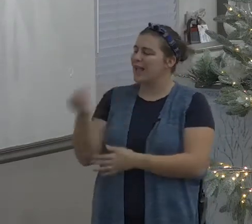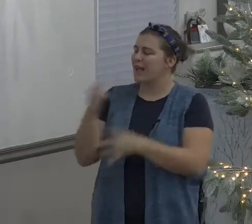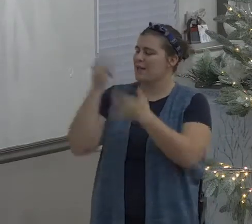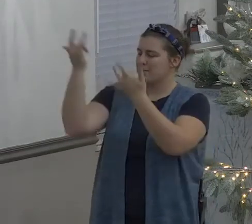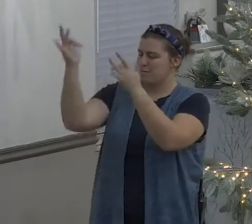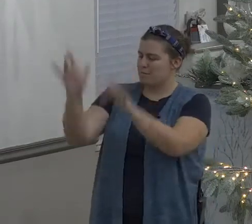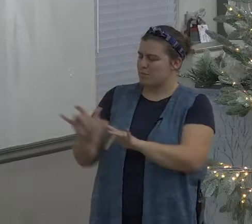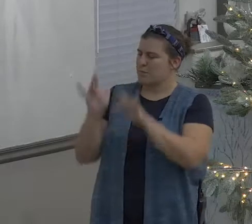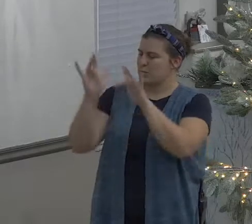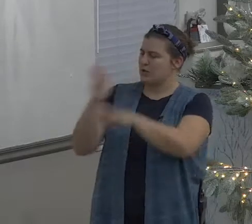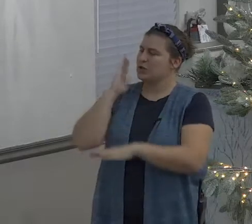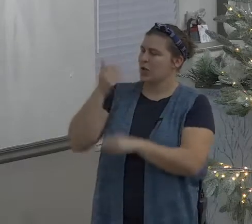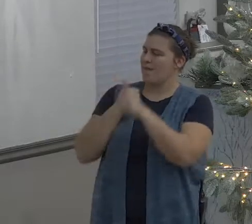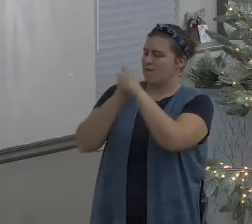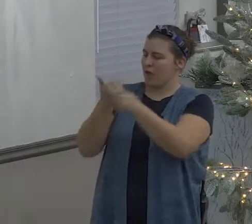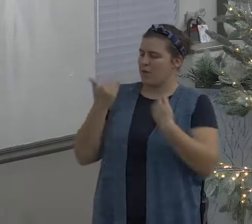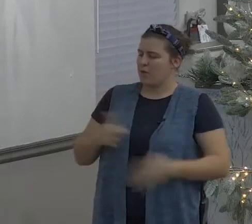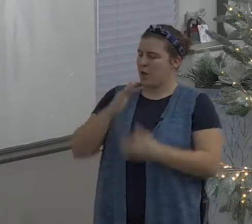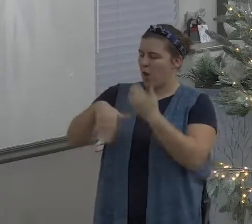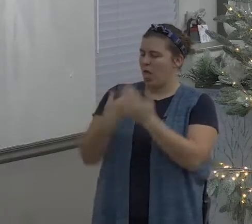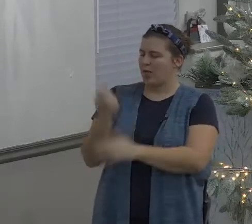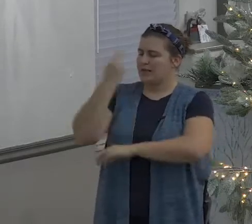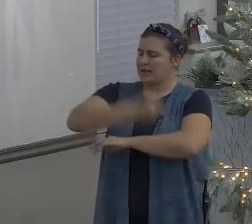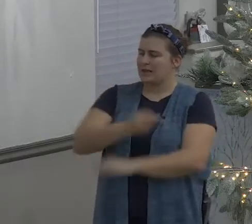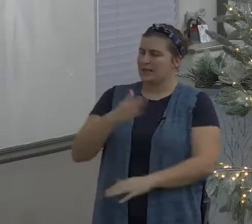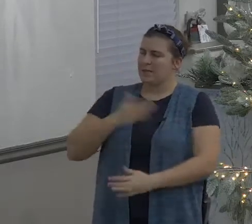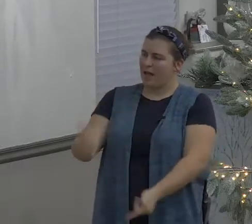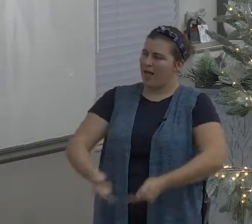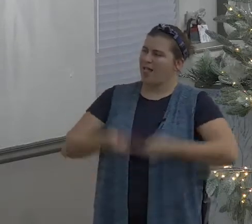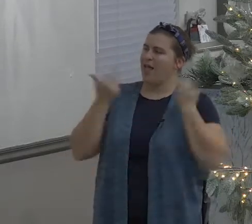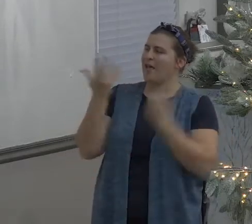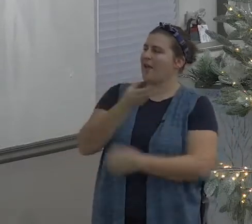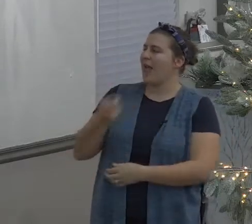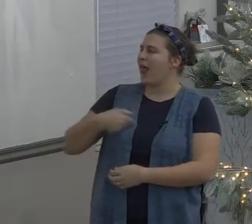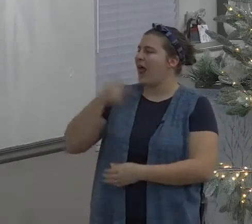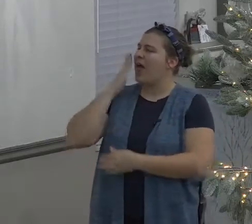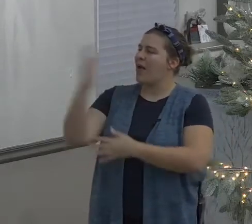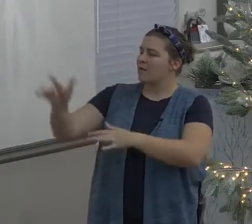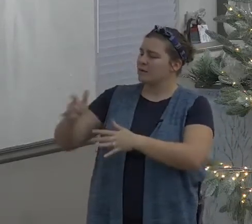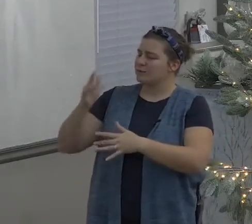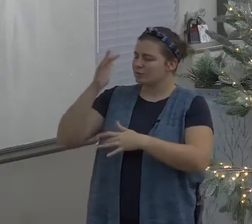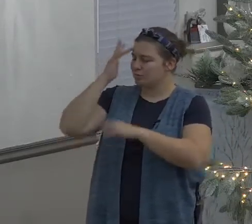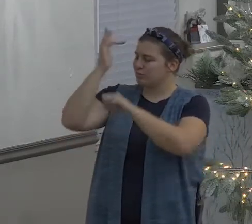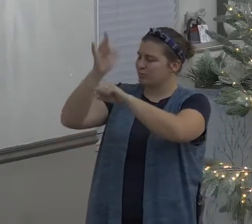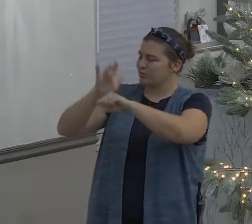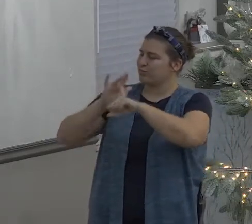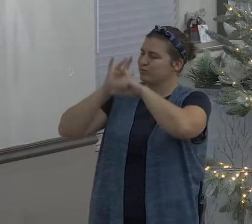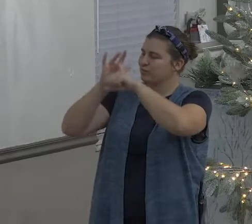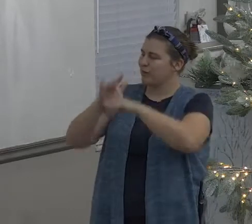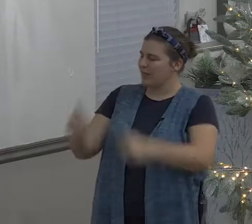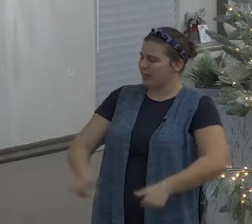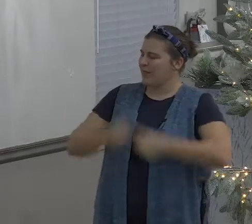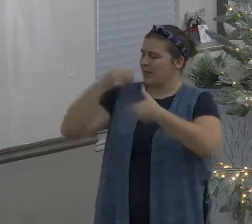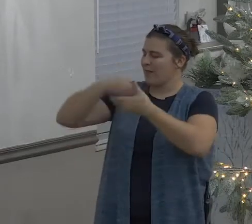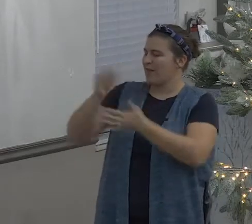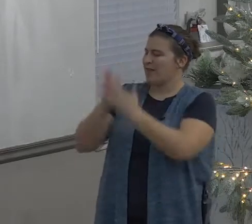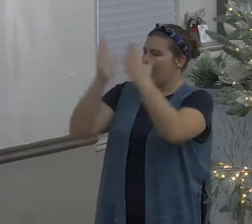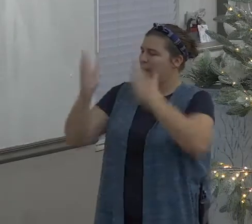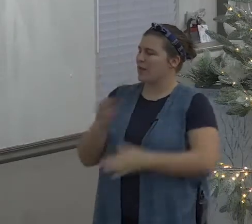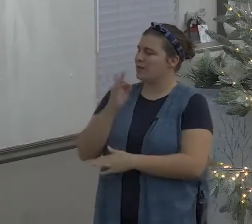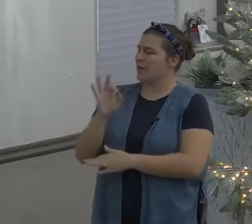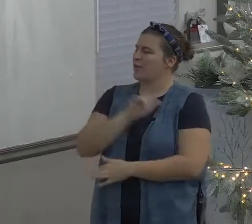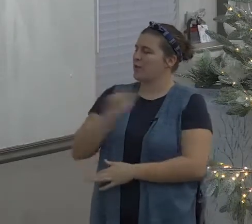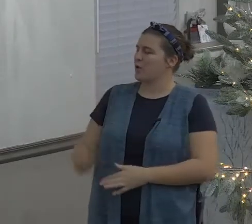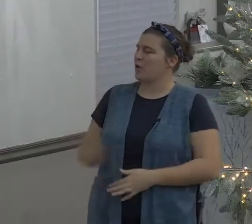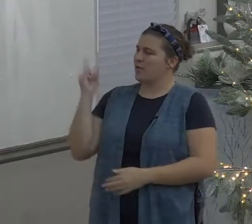of mine enemies thou anointest my head with oil my cup runneth over surely goodness and